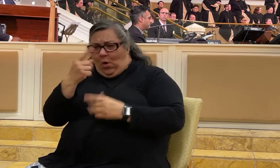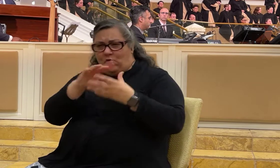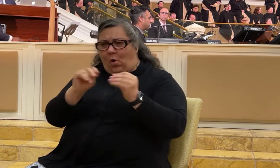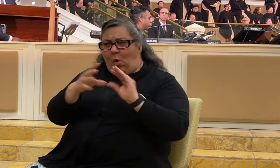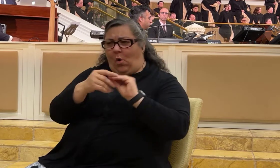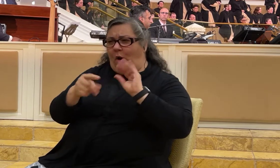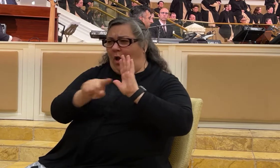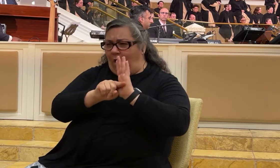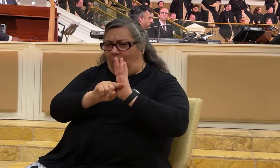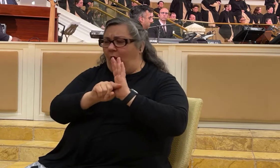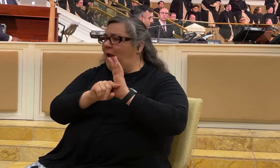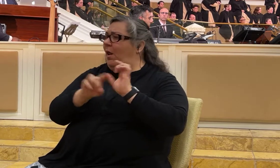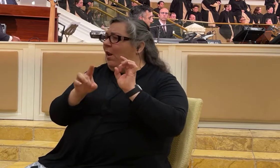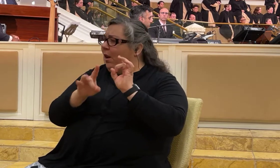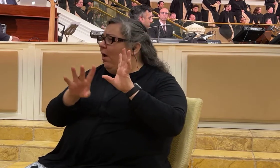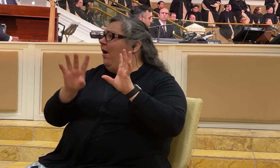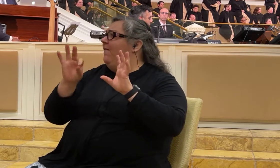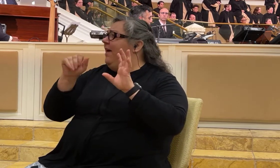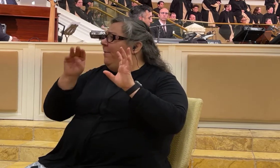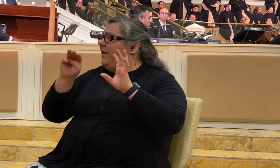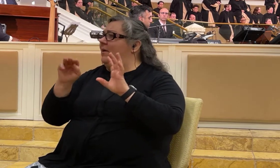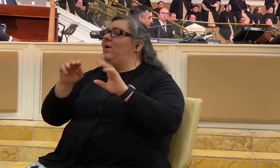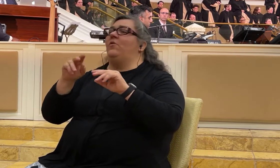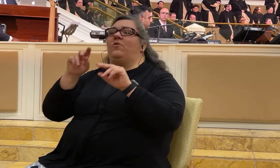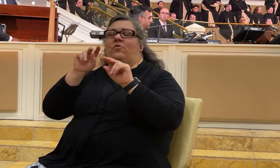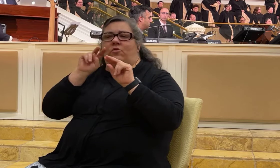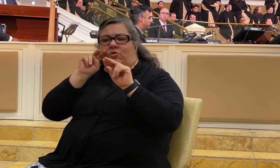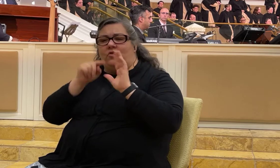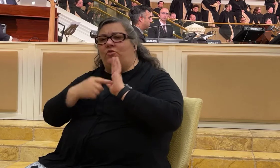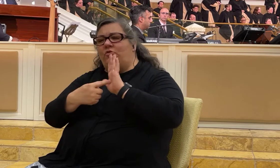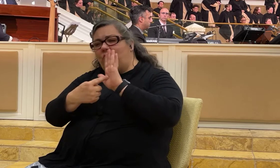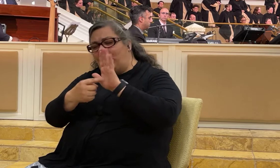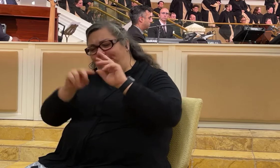you look at this story and you see that he went to